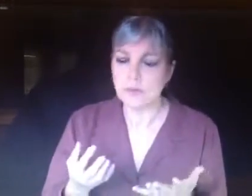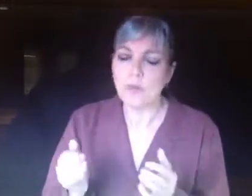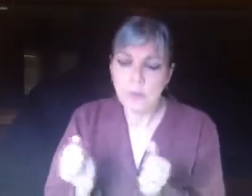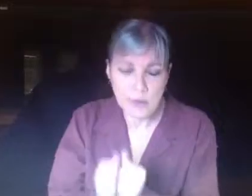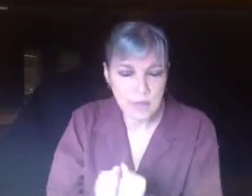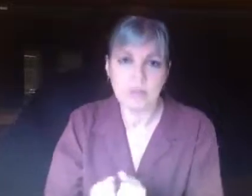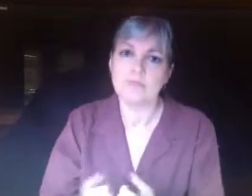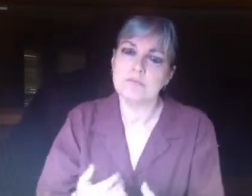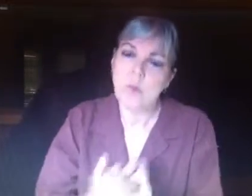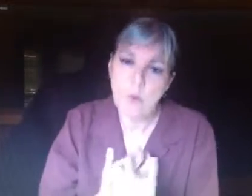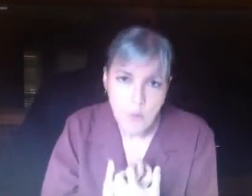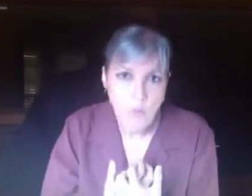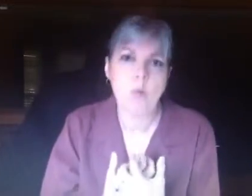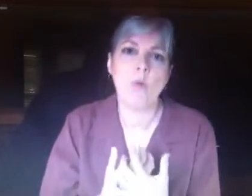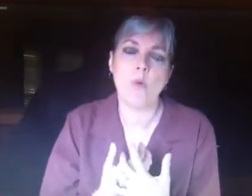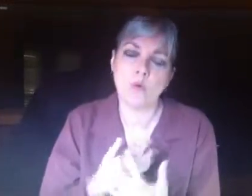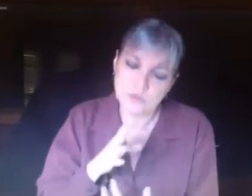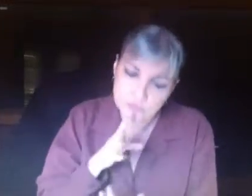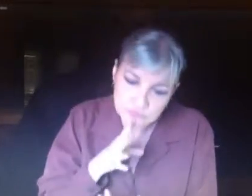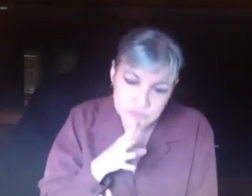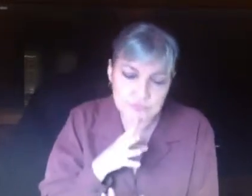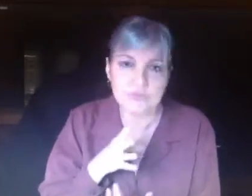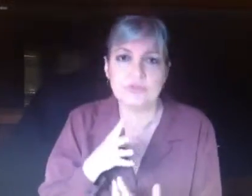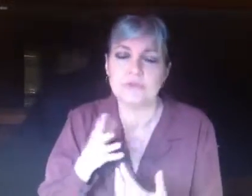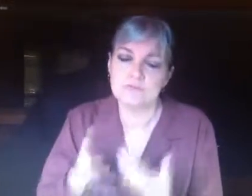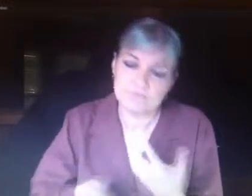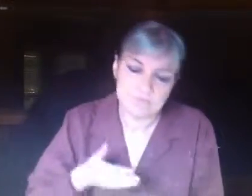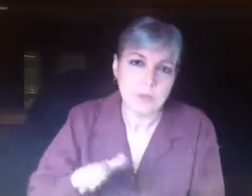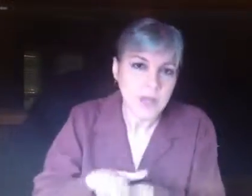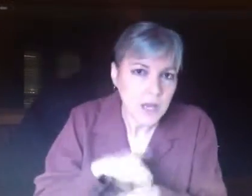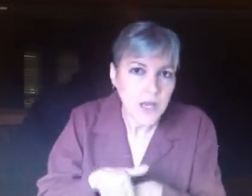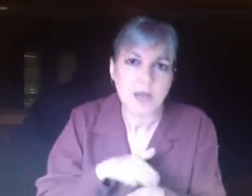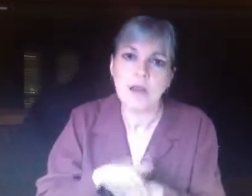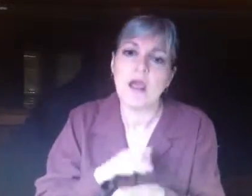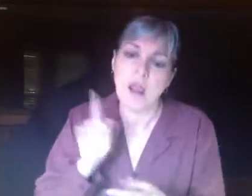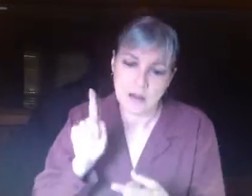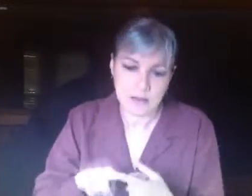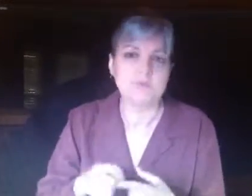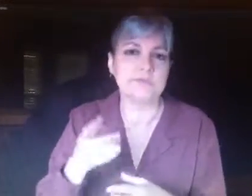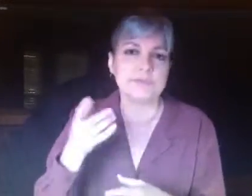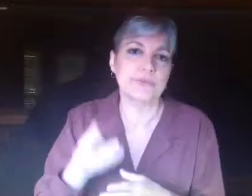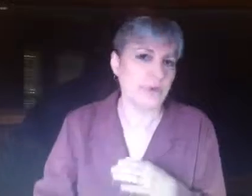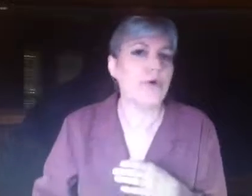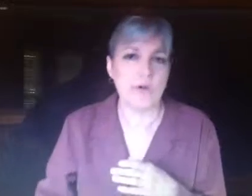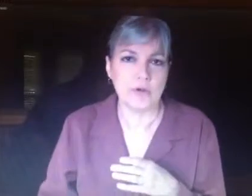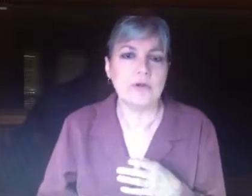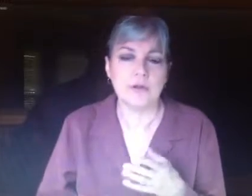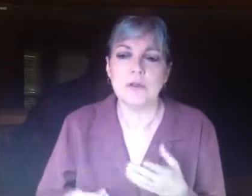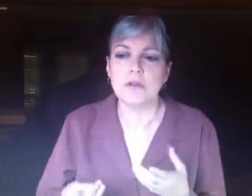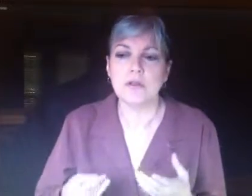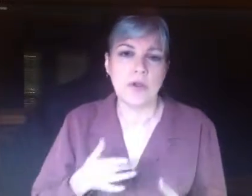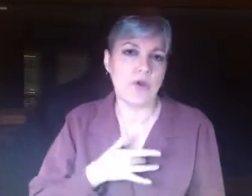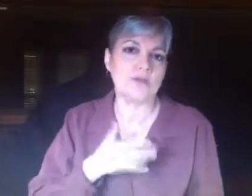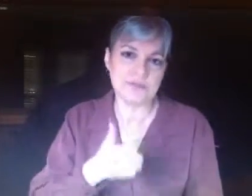family because we felt as if she was a part of our family. I wanted to be able to hold Sophia and make her feel comfortable during her last few